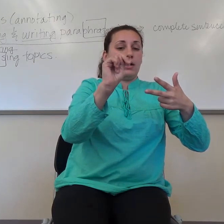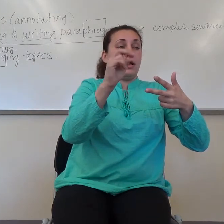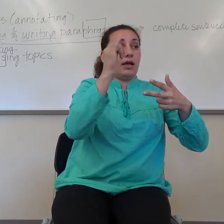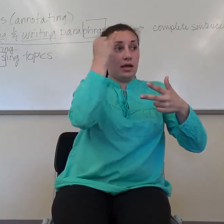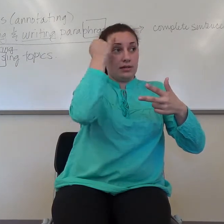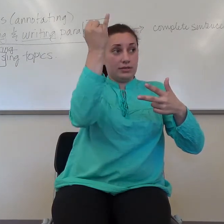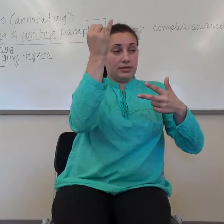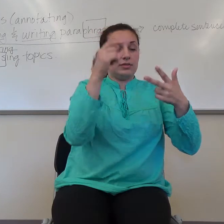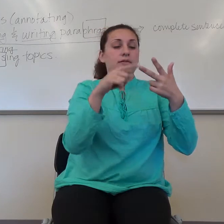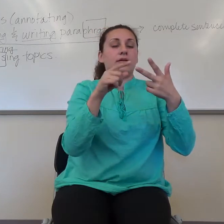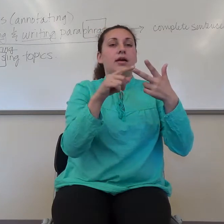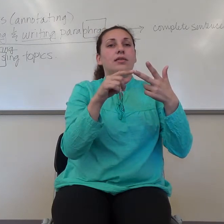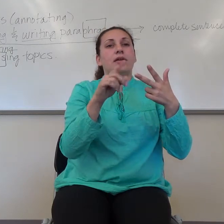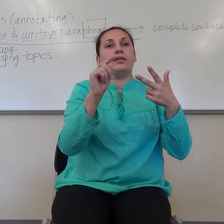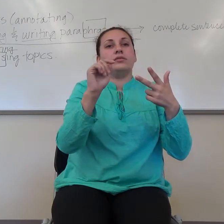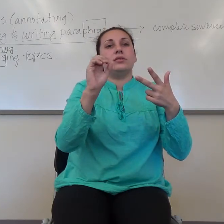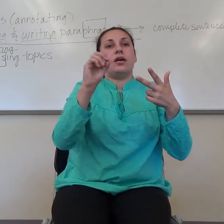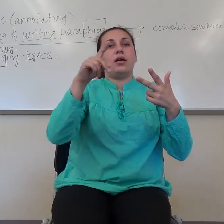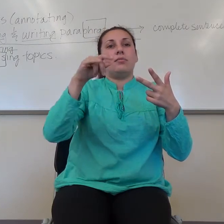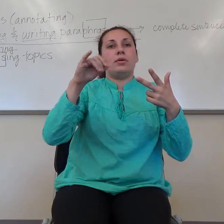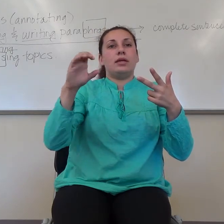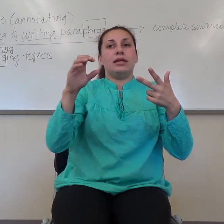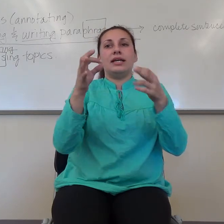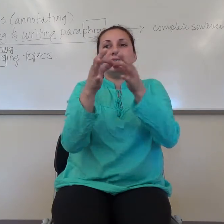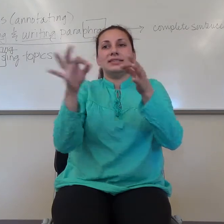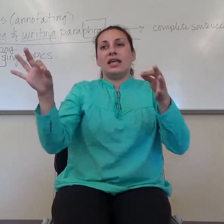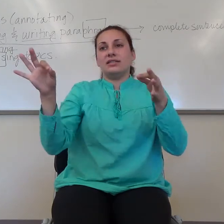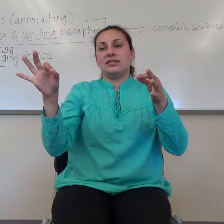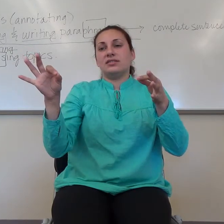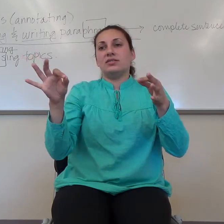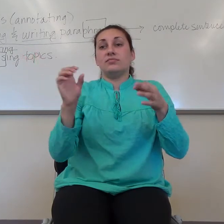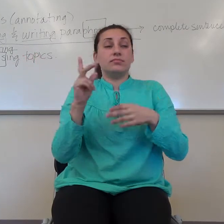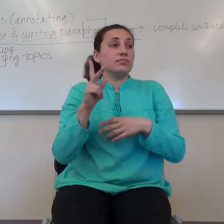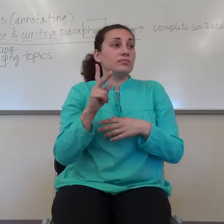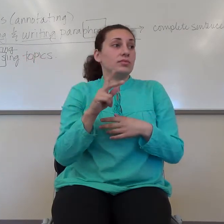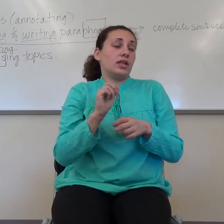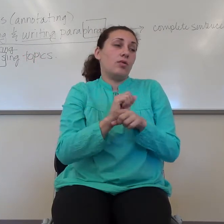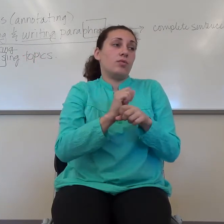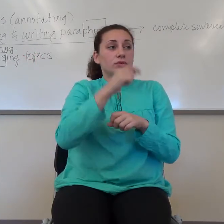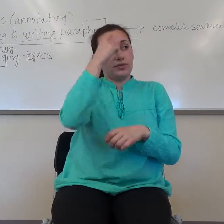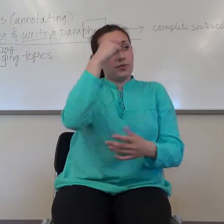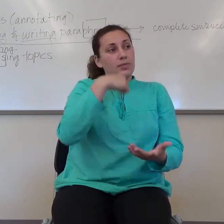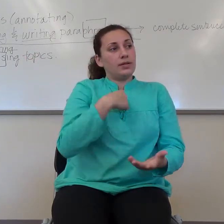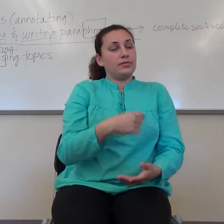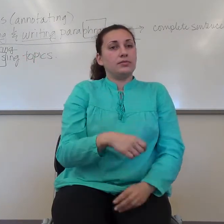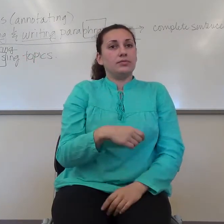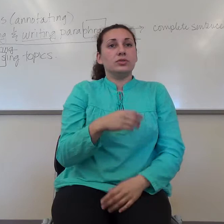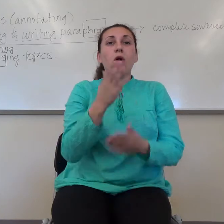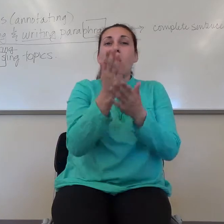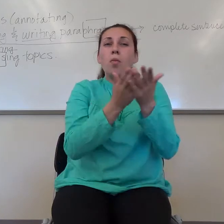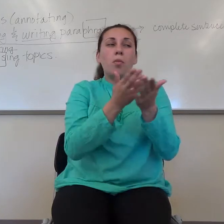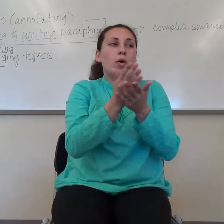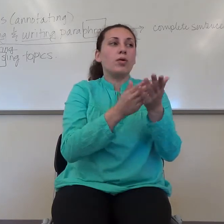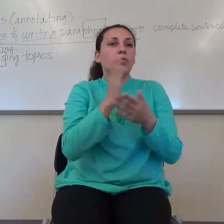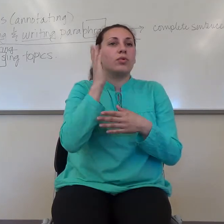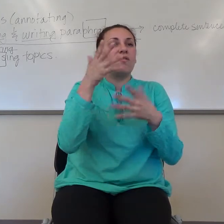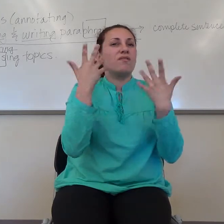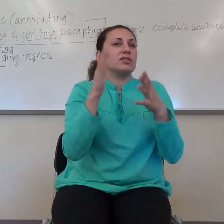sentences. Okay, it works better that way for me. So we're gonna do part of this chapter for these 2 weeks. How